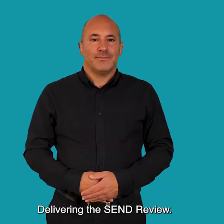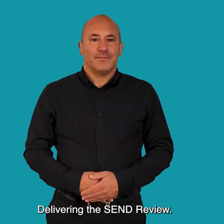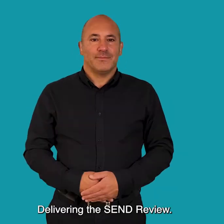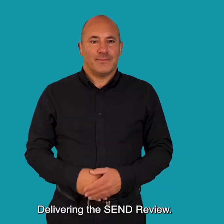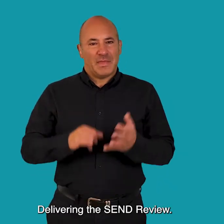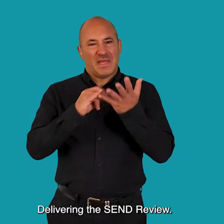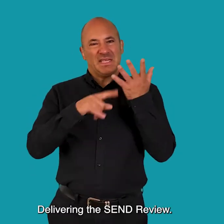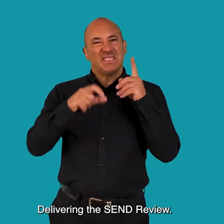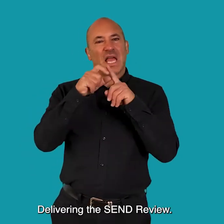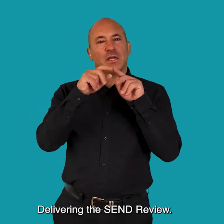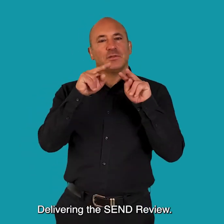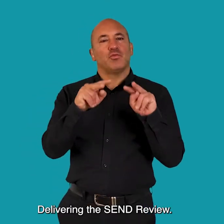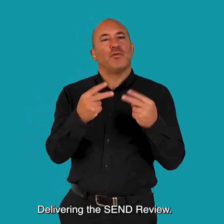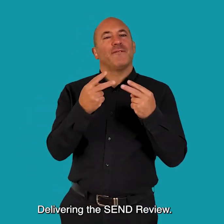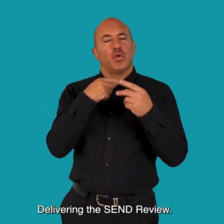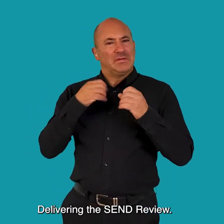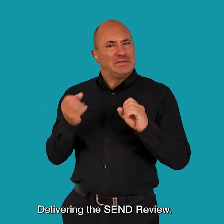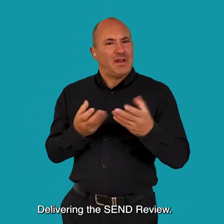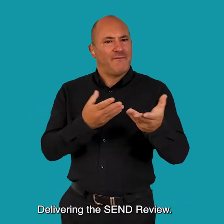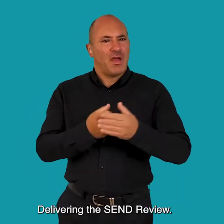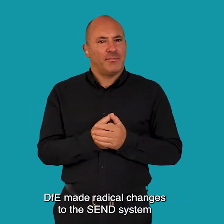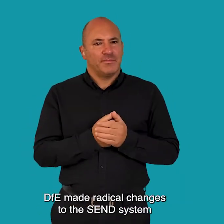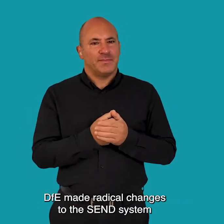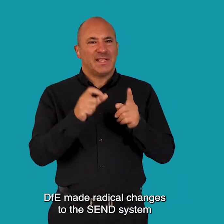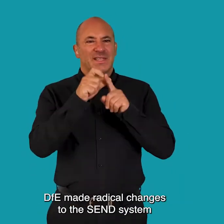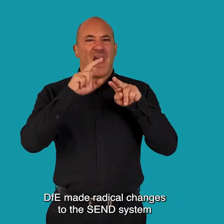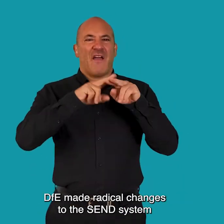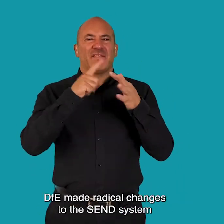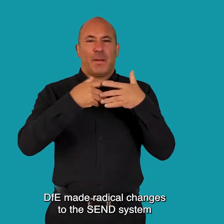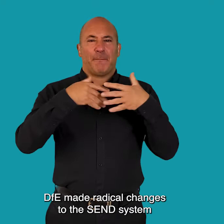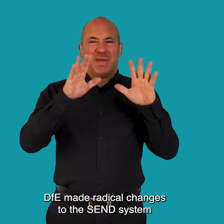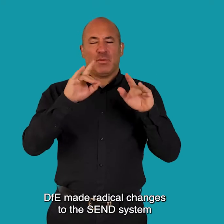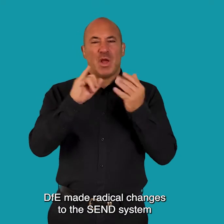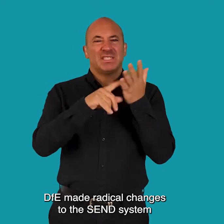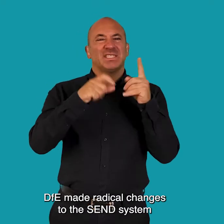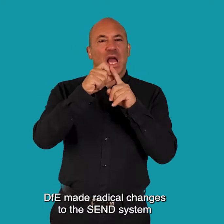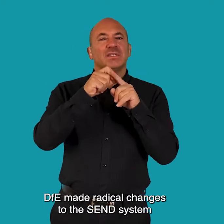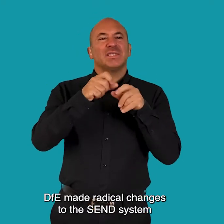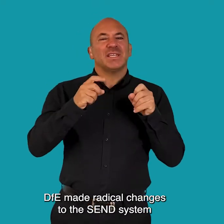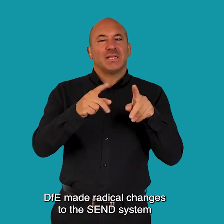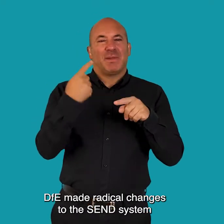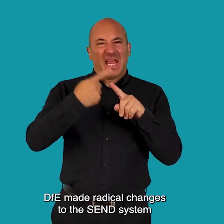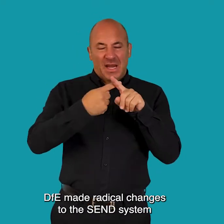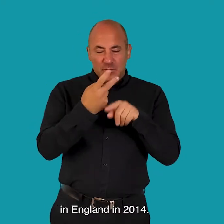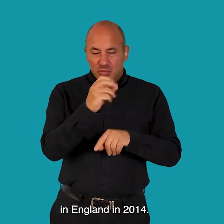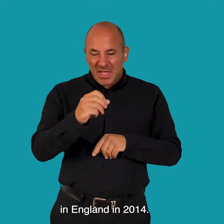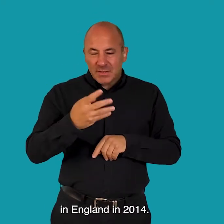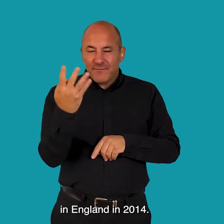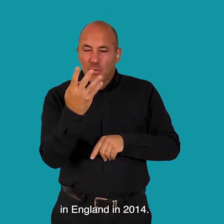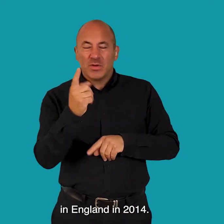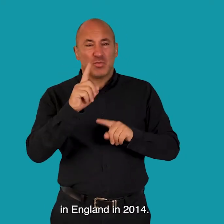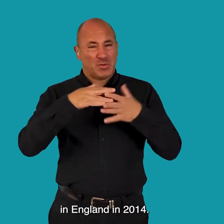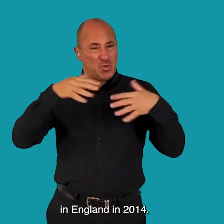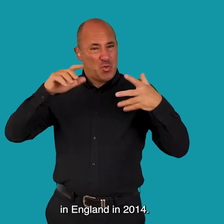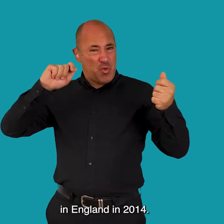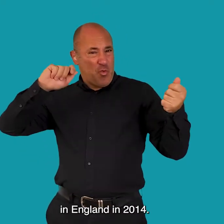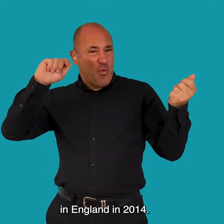Delivering the SEND Review. DFE made radical changes to the SEND system in England in